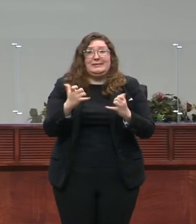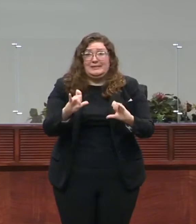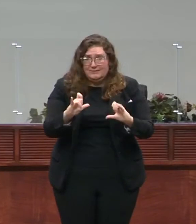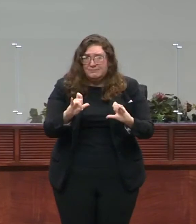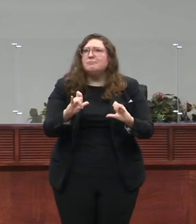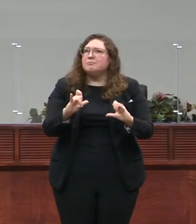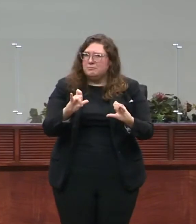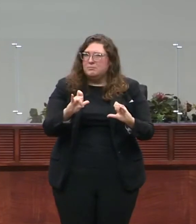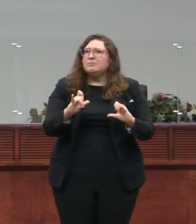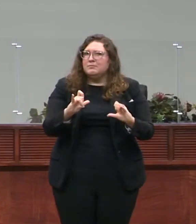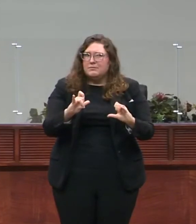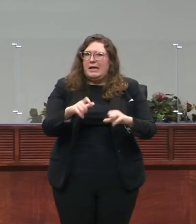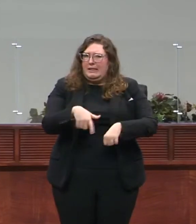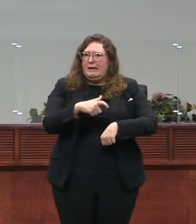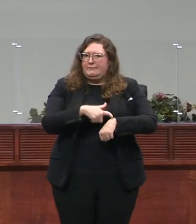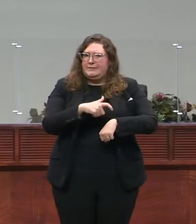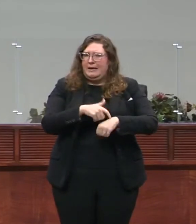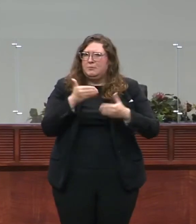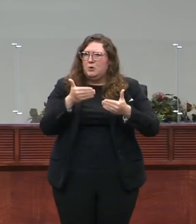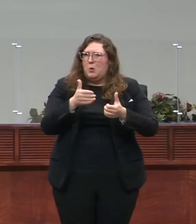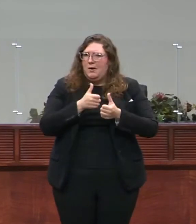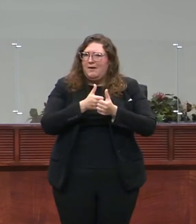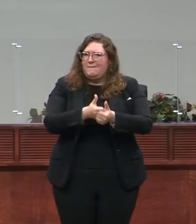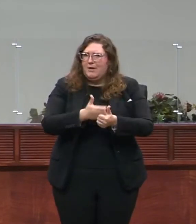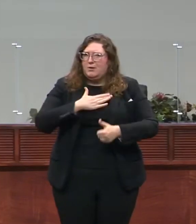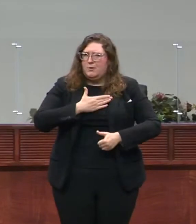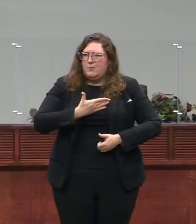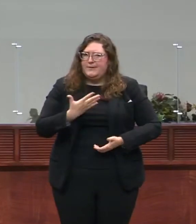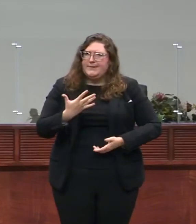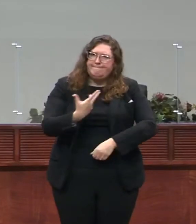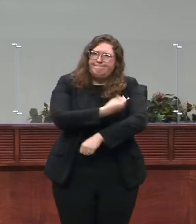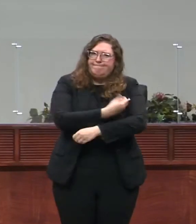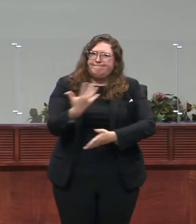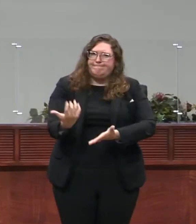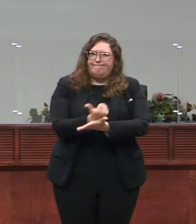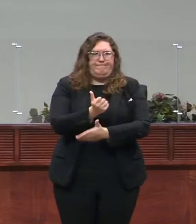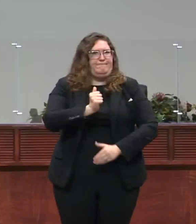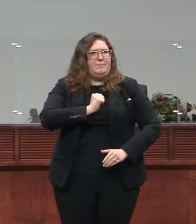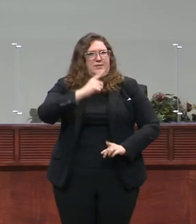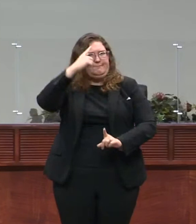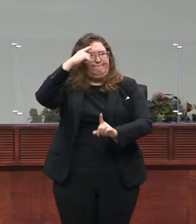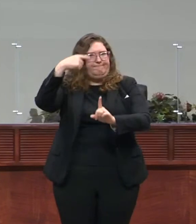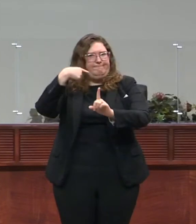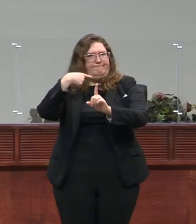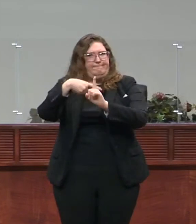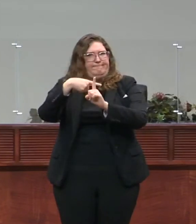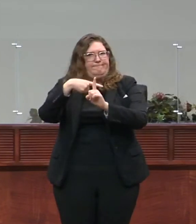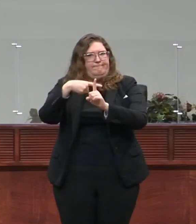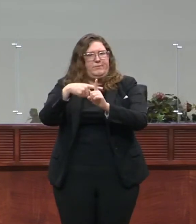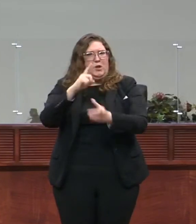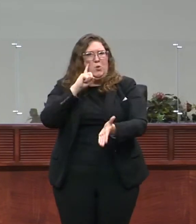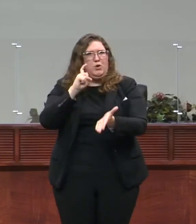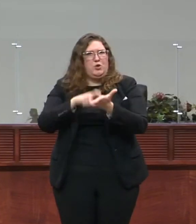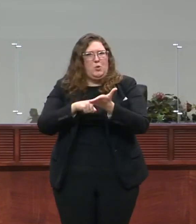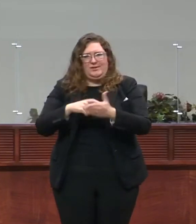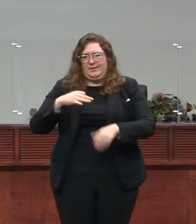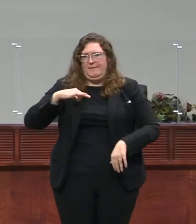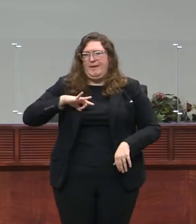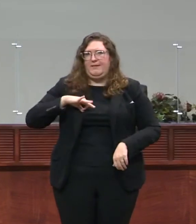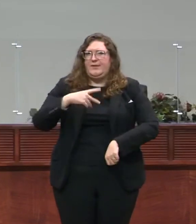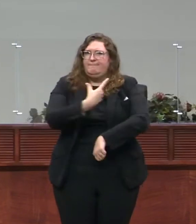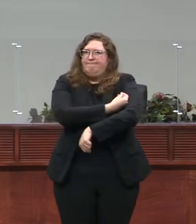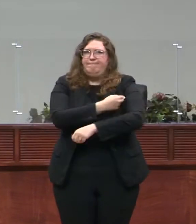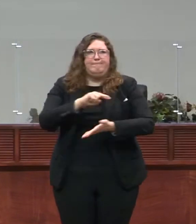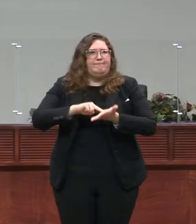with the directive. I remain optimistic that they will see the need, the benefit in